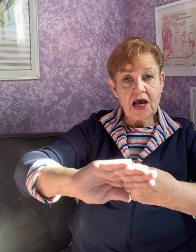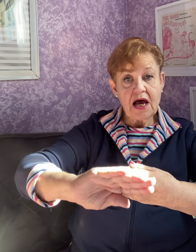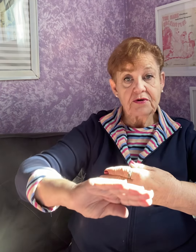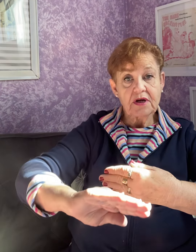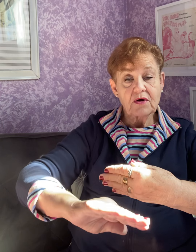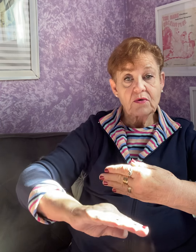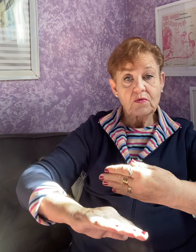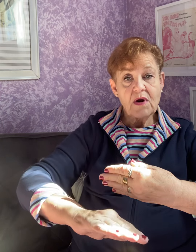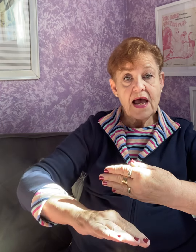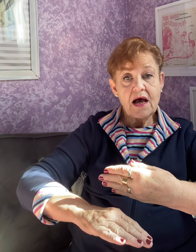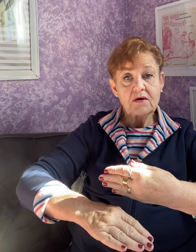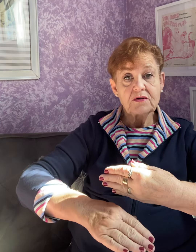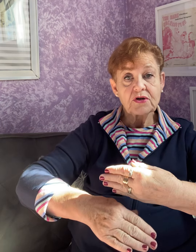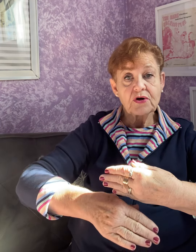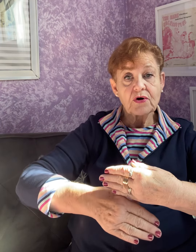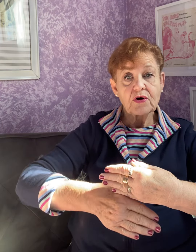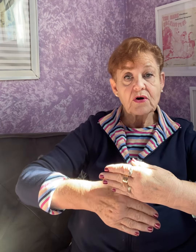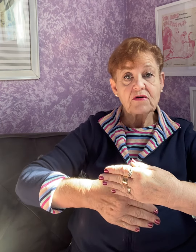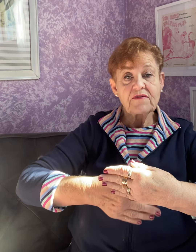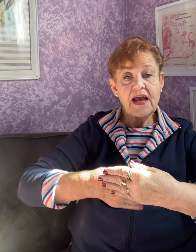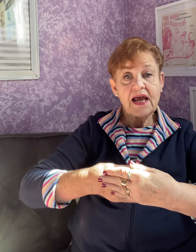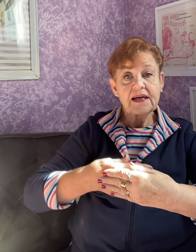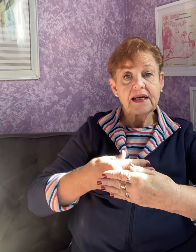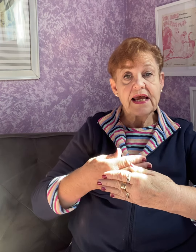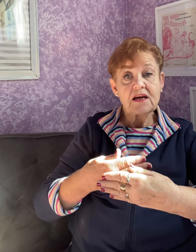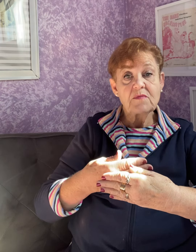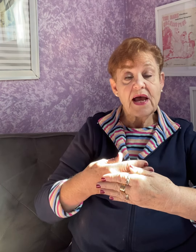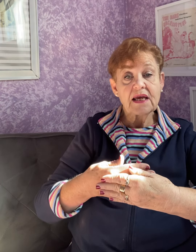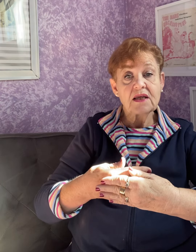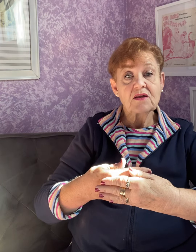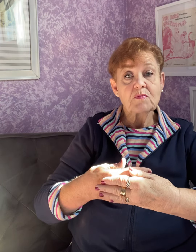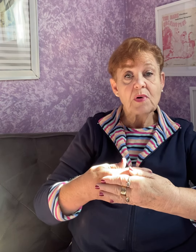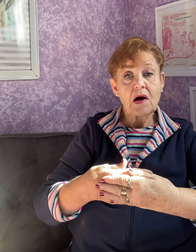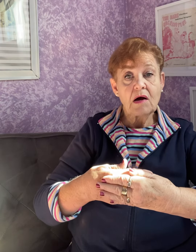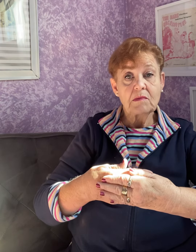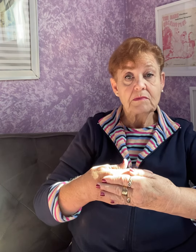out, around, curve, and land back in the palm.